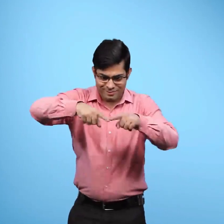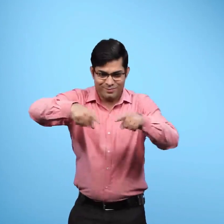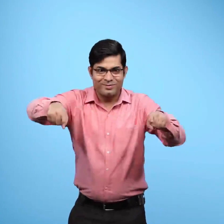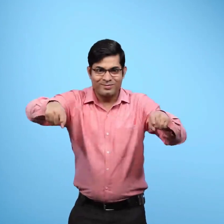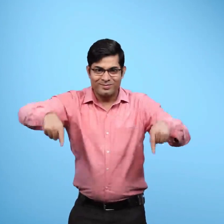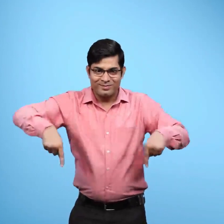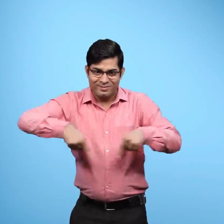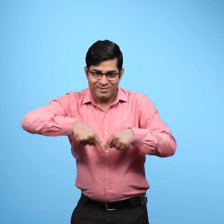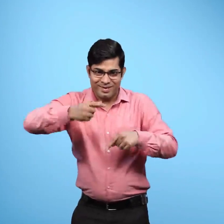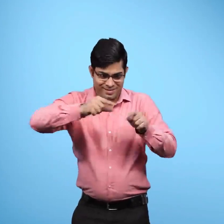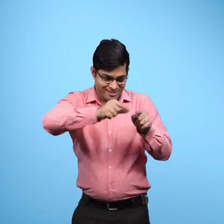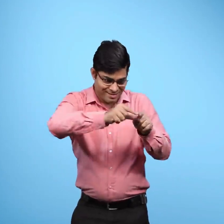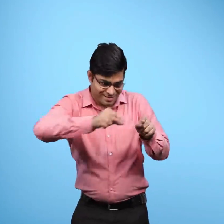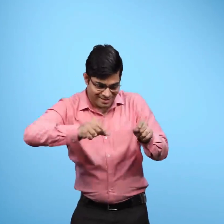or rangoli.